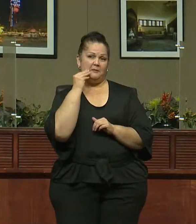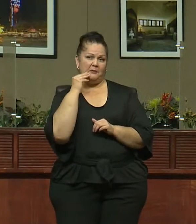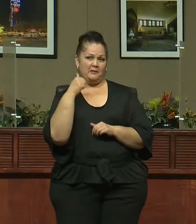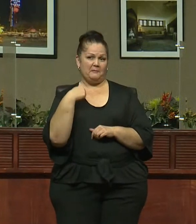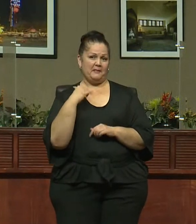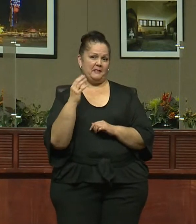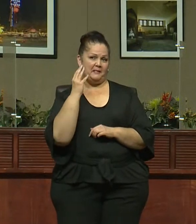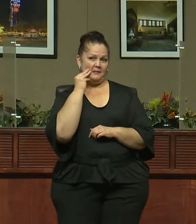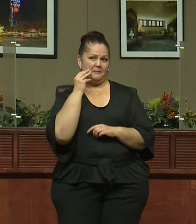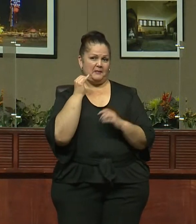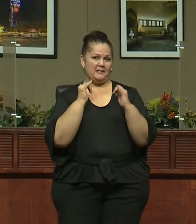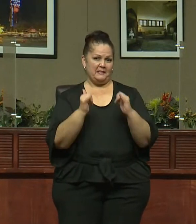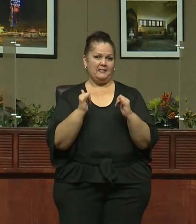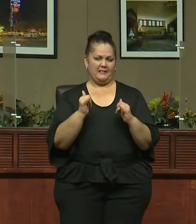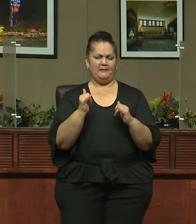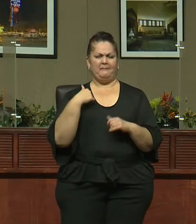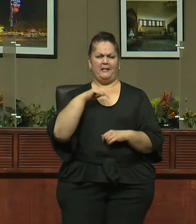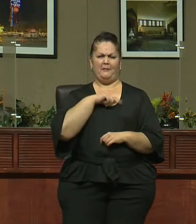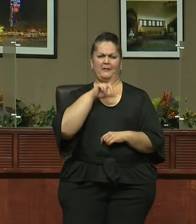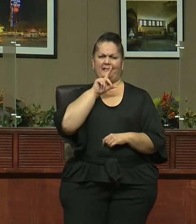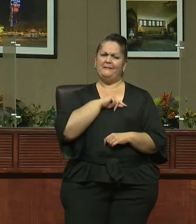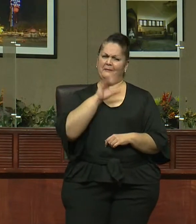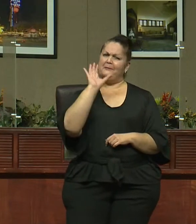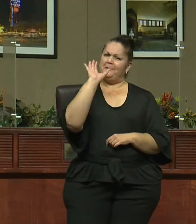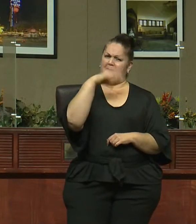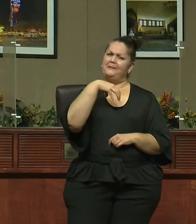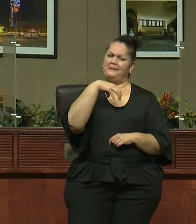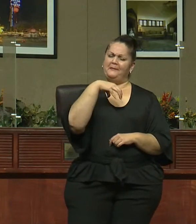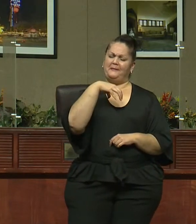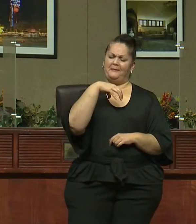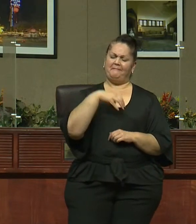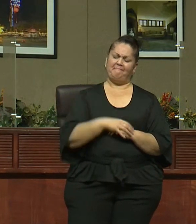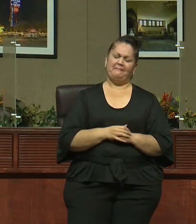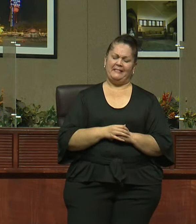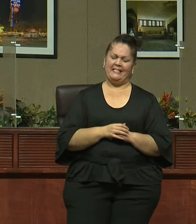strange Thanksgiving holiday season or period.